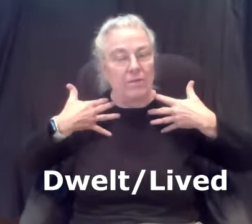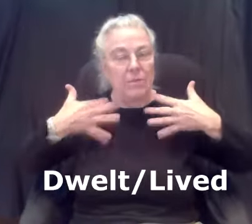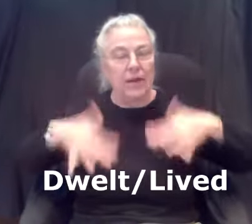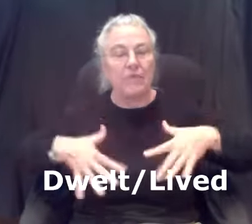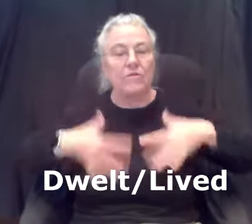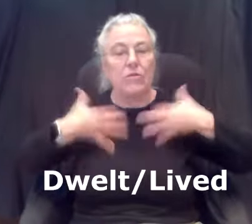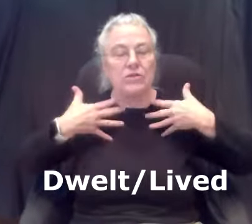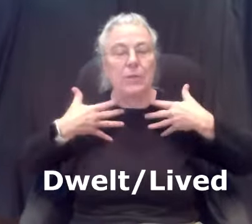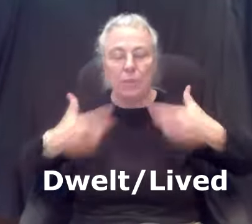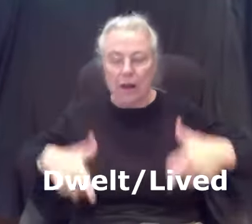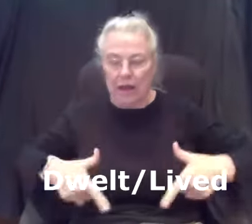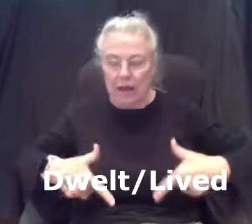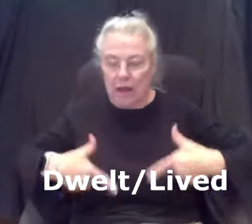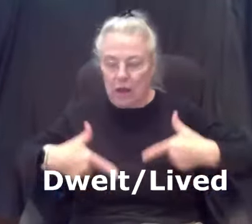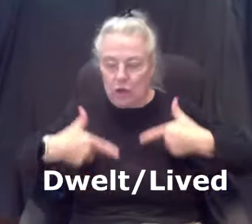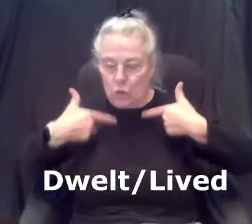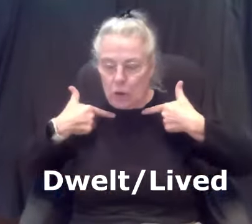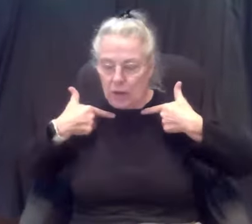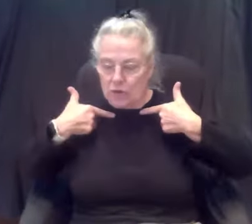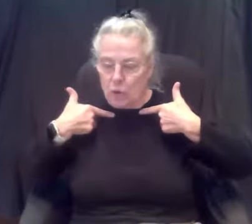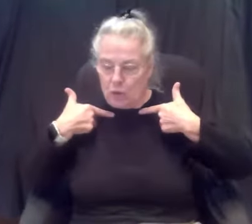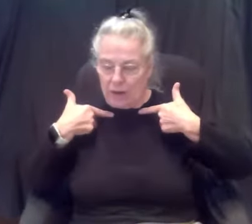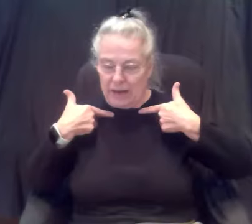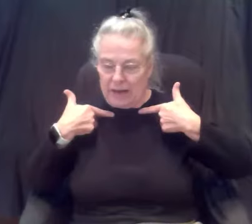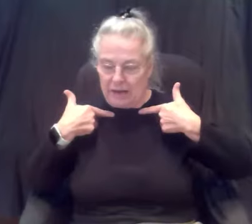that flows up your body. Dwelt or lived.